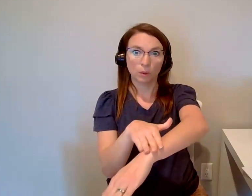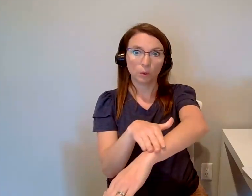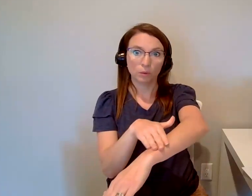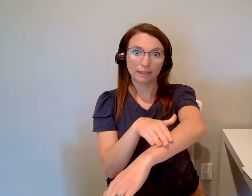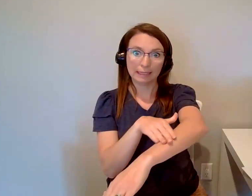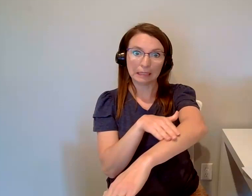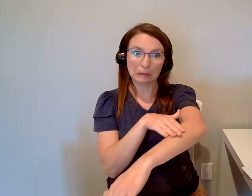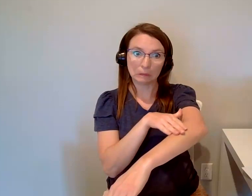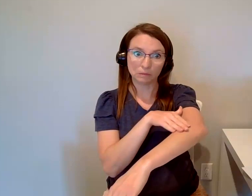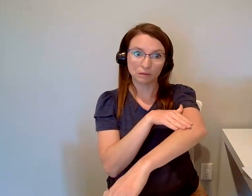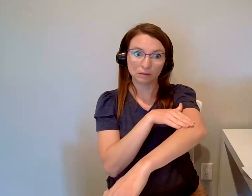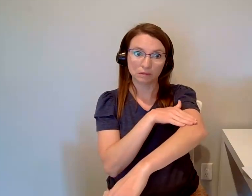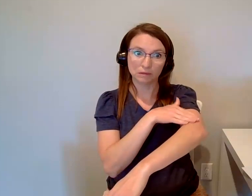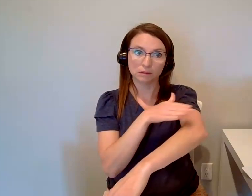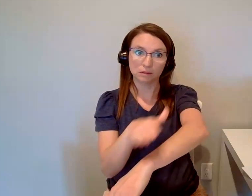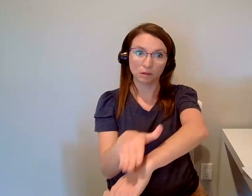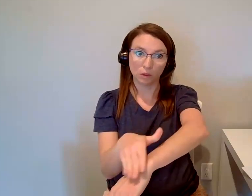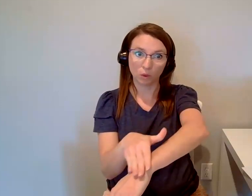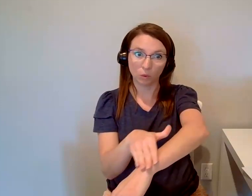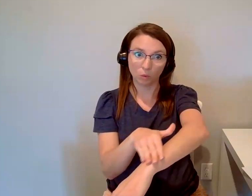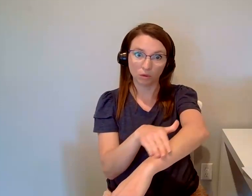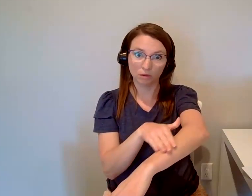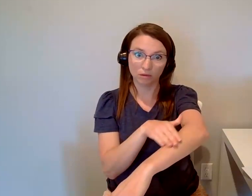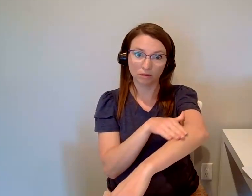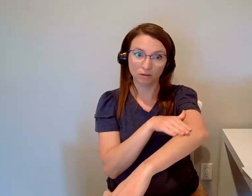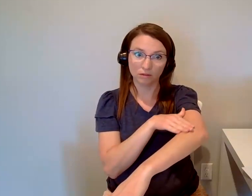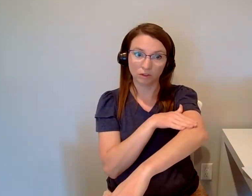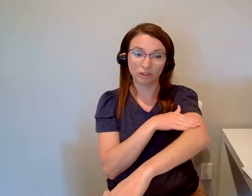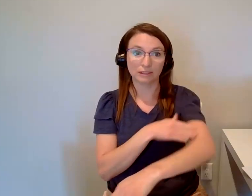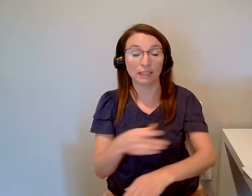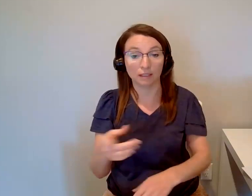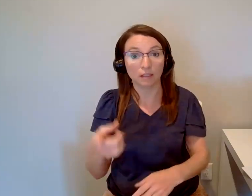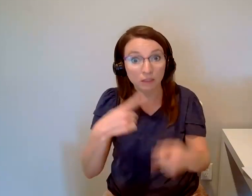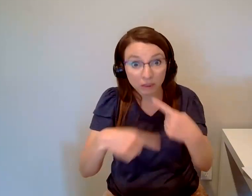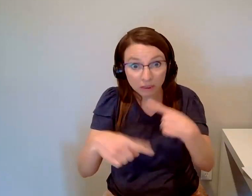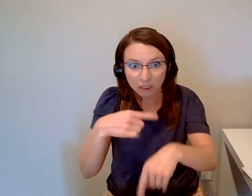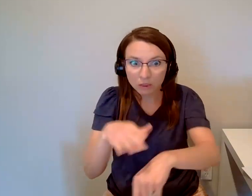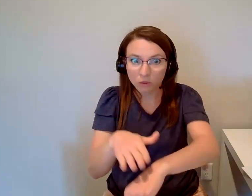Slow down. Slow. You can find.